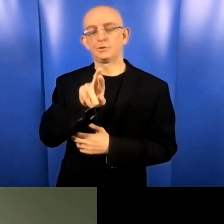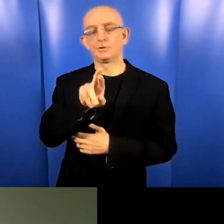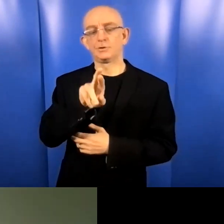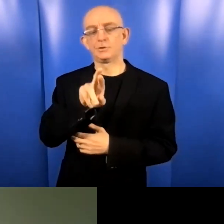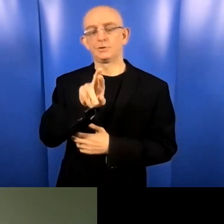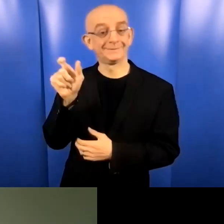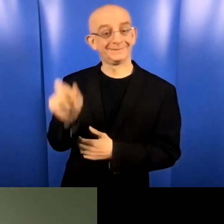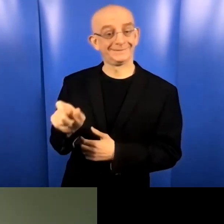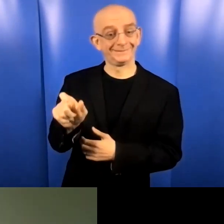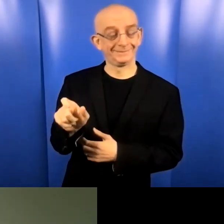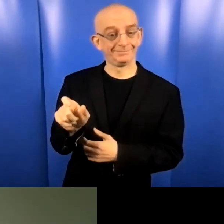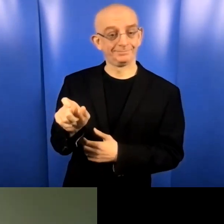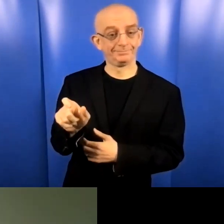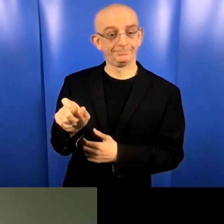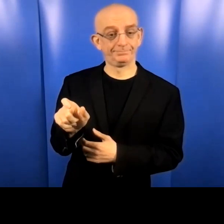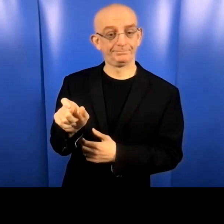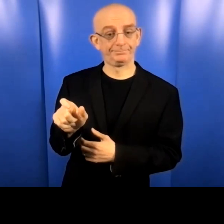energetic and inspiring.